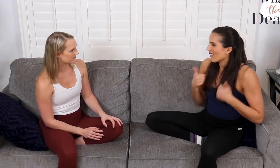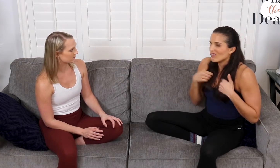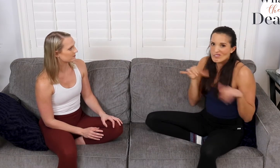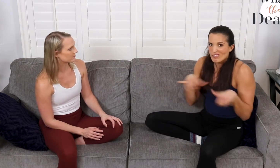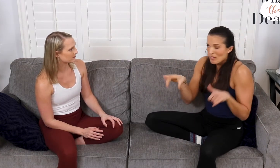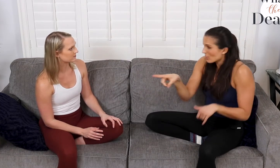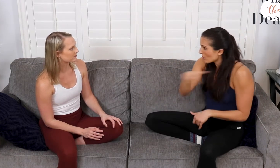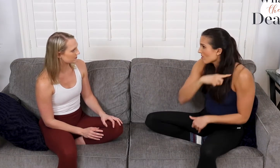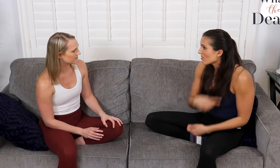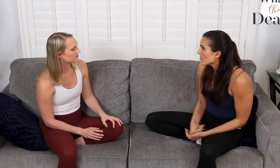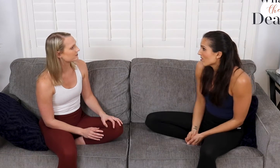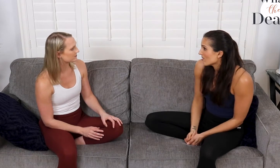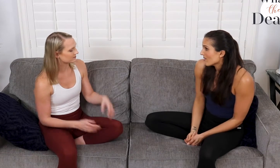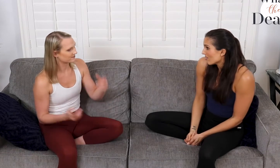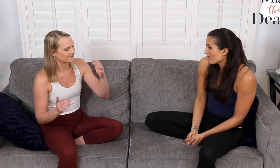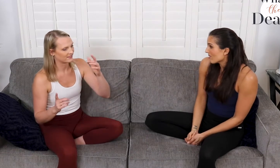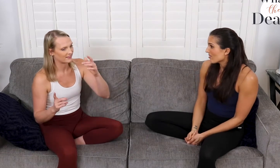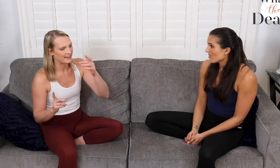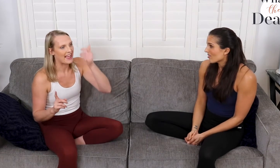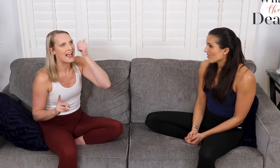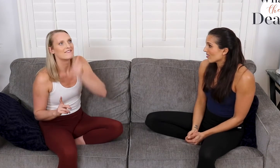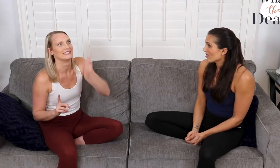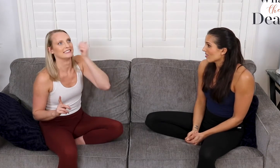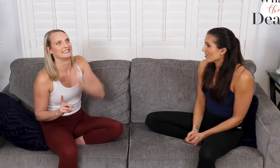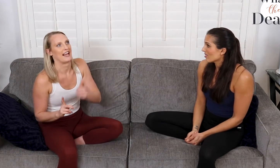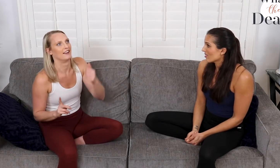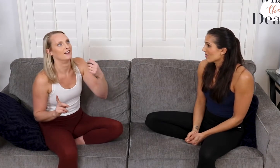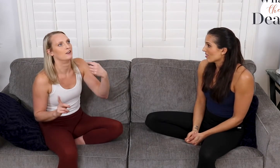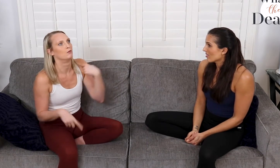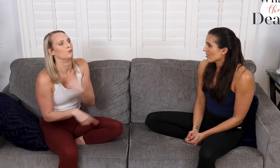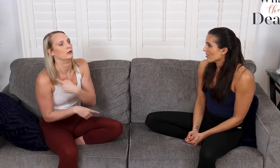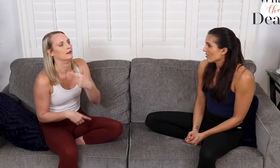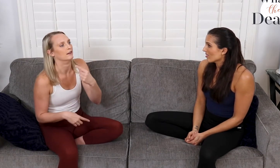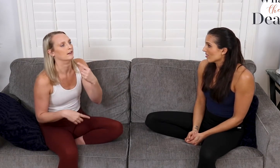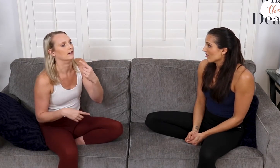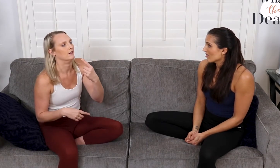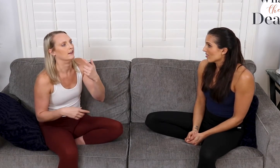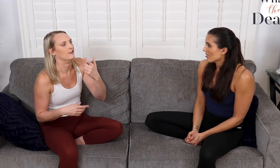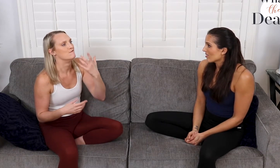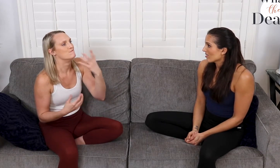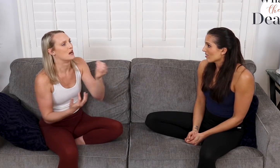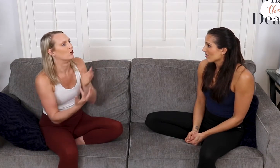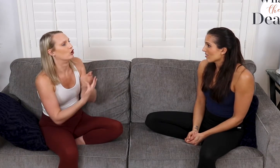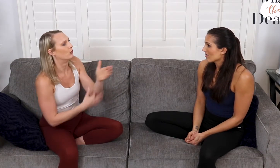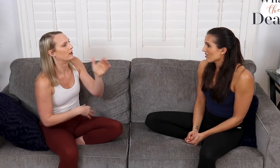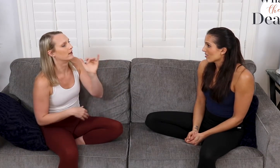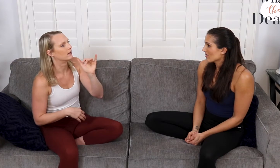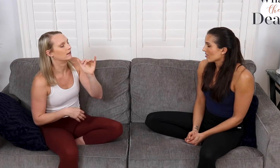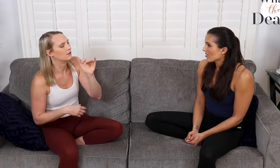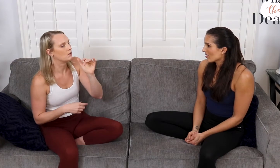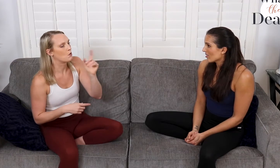community? That's a really good question. Thank you, Kayla, for your submission. My thing